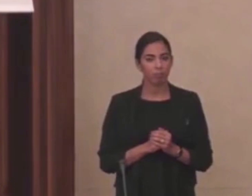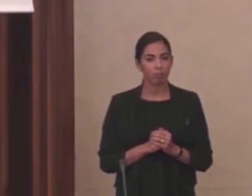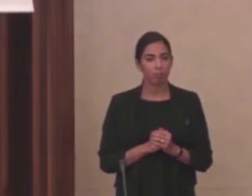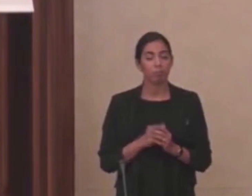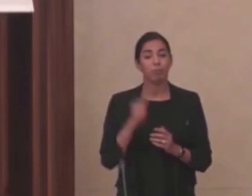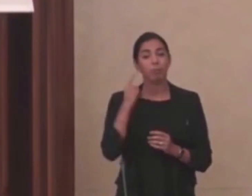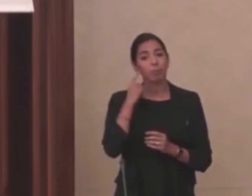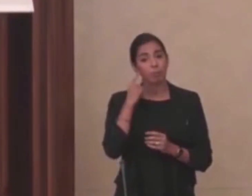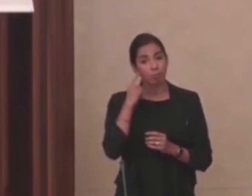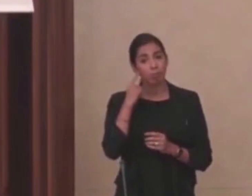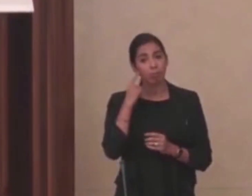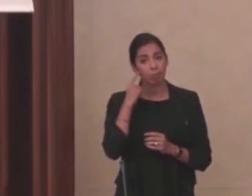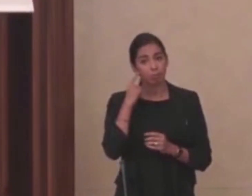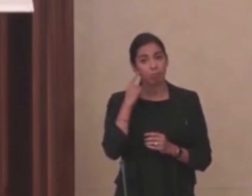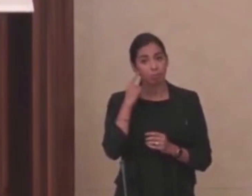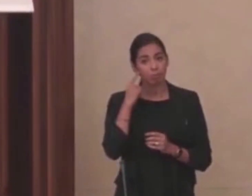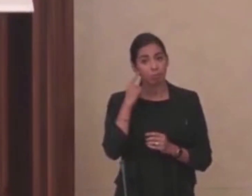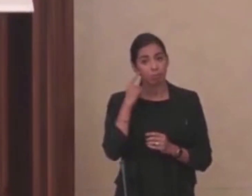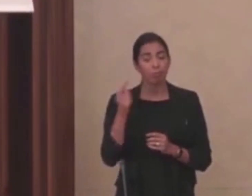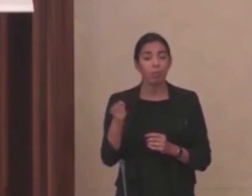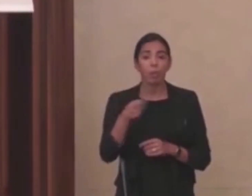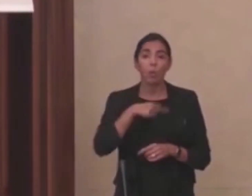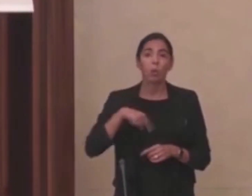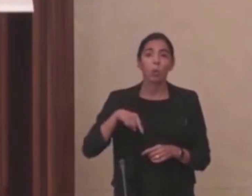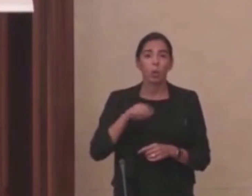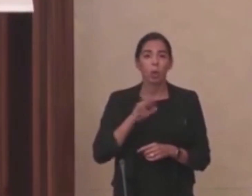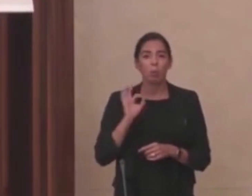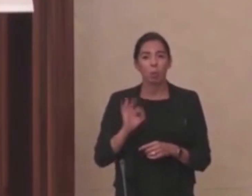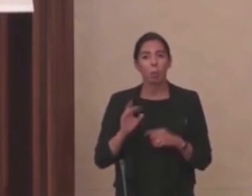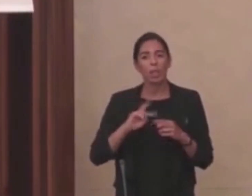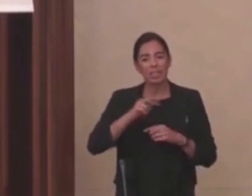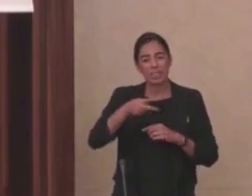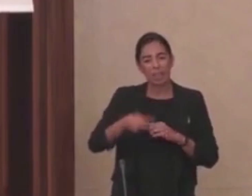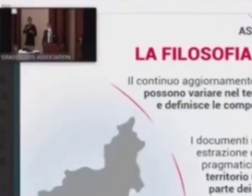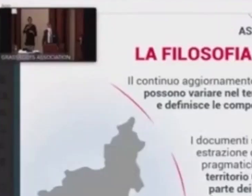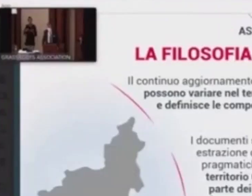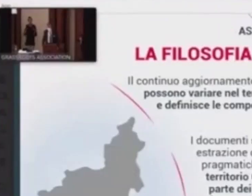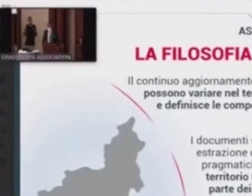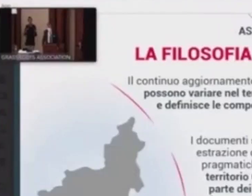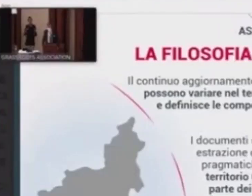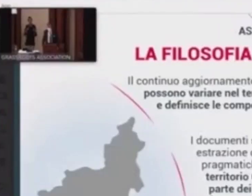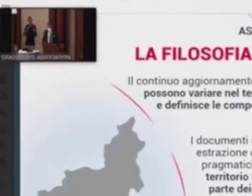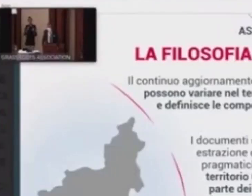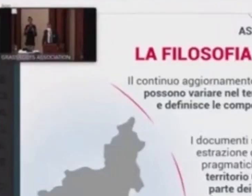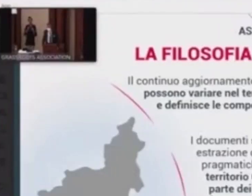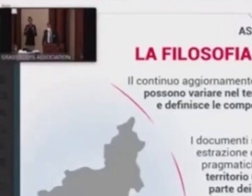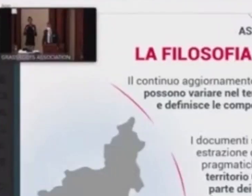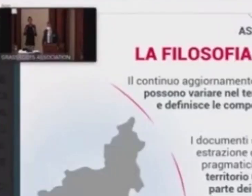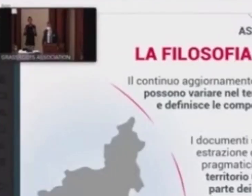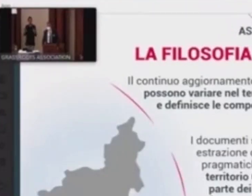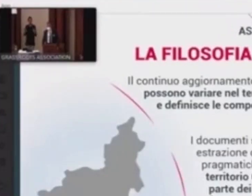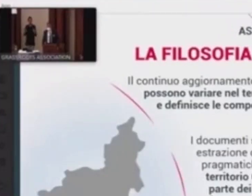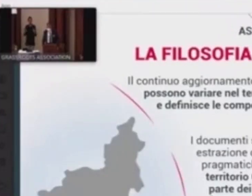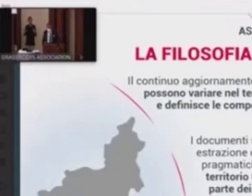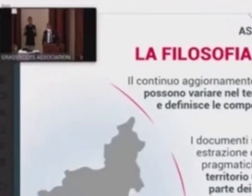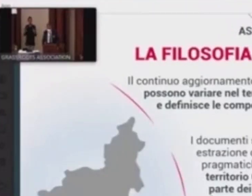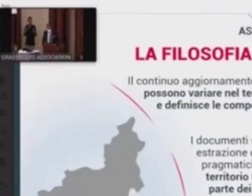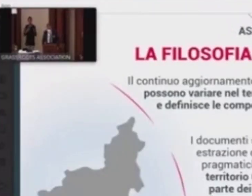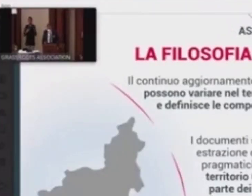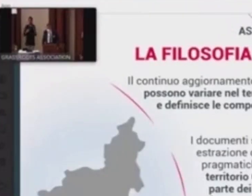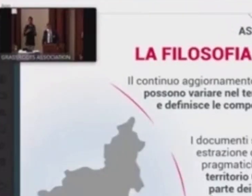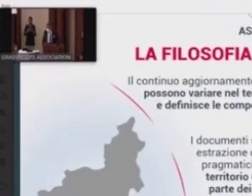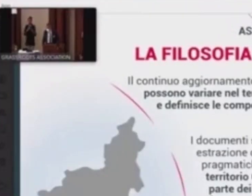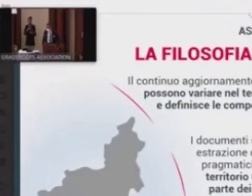noi ci siamo trovati nel picco della seconda fase della pandemia. At the peak of the second wave of